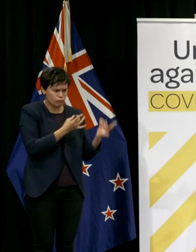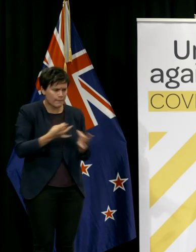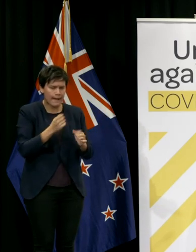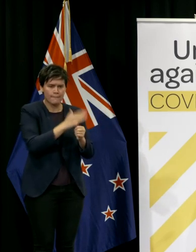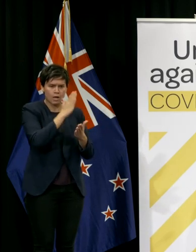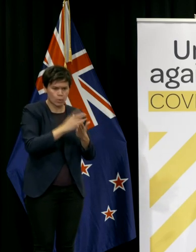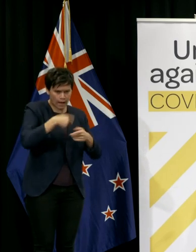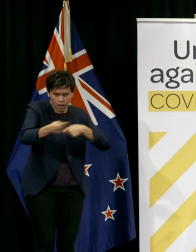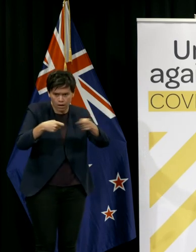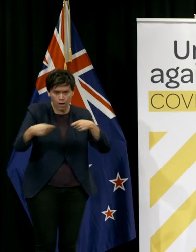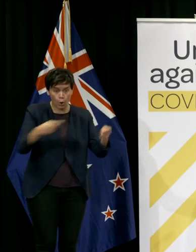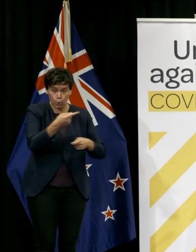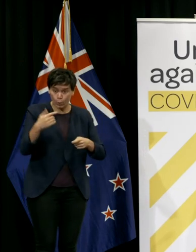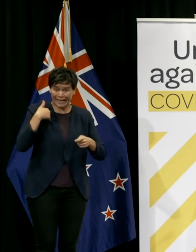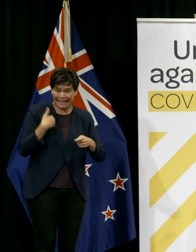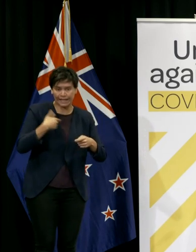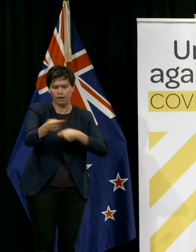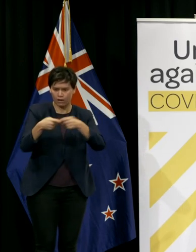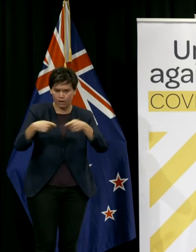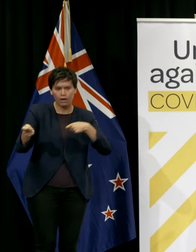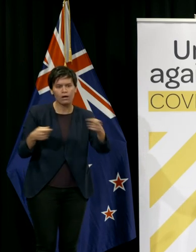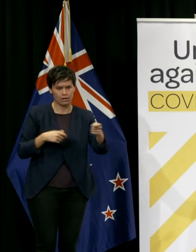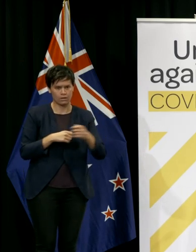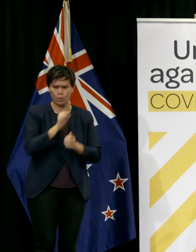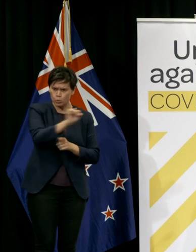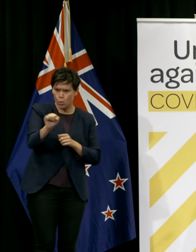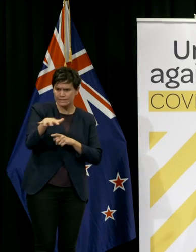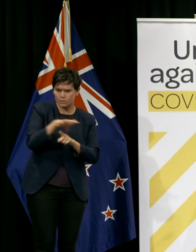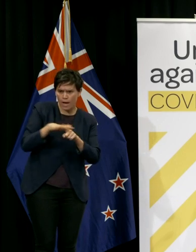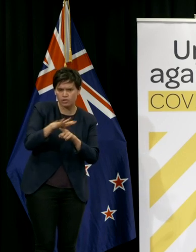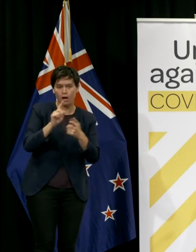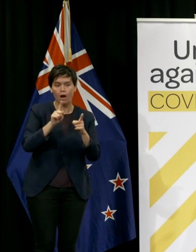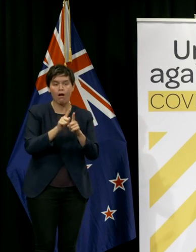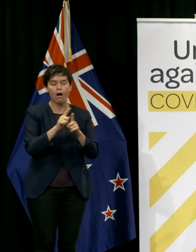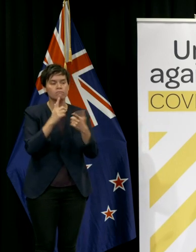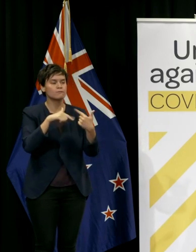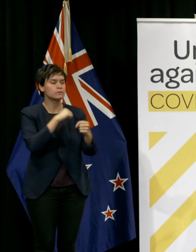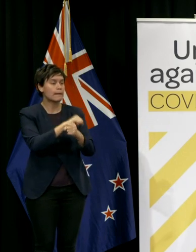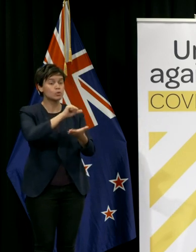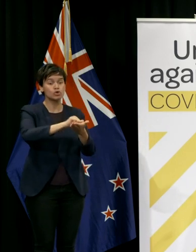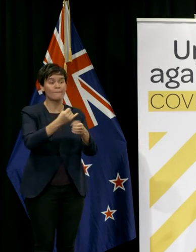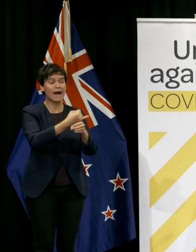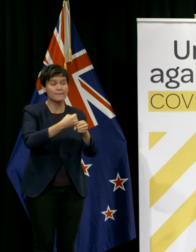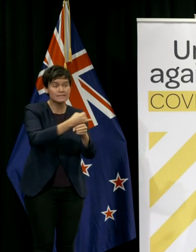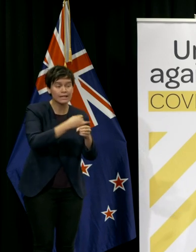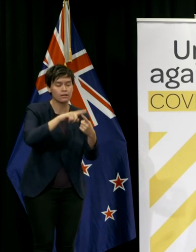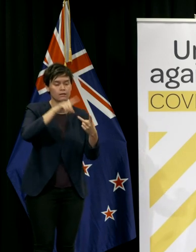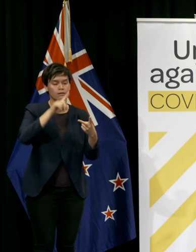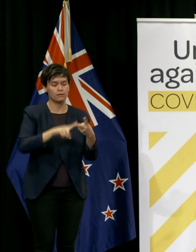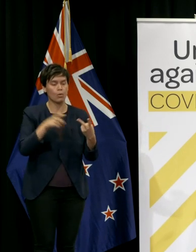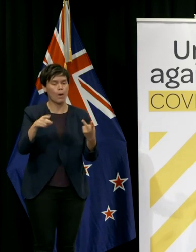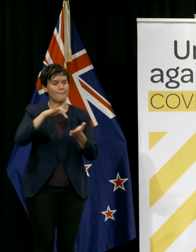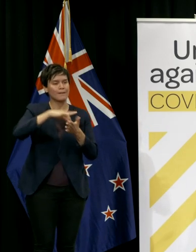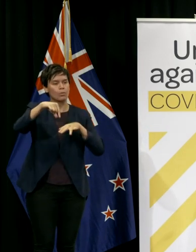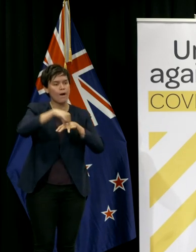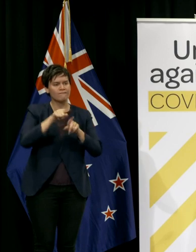with everybody who needs it in whatever clinical situation they're in, whether that's in a pharmacy, a midwife out in the community,